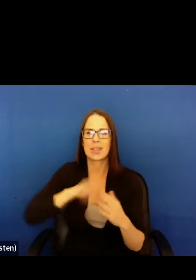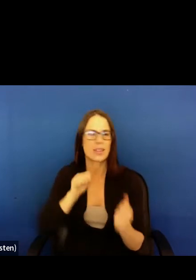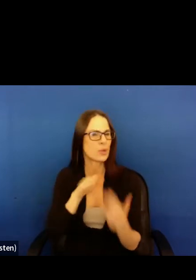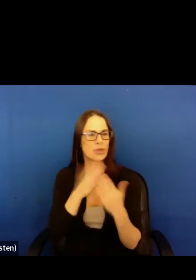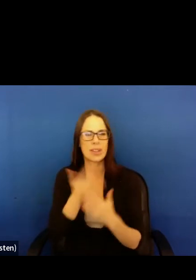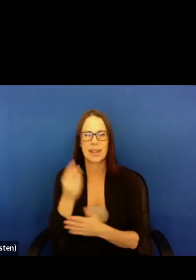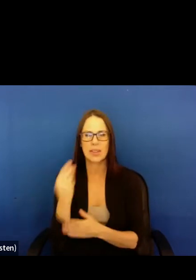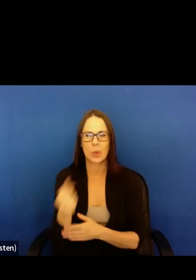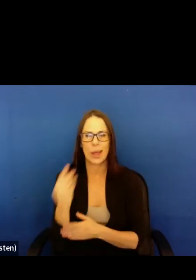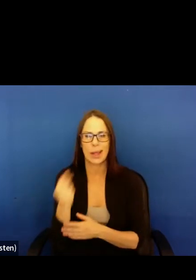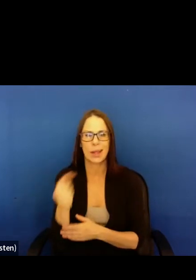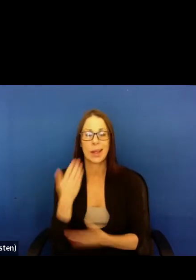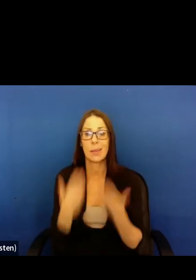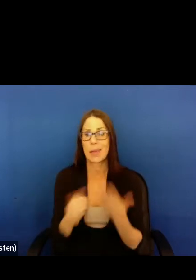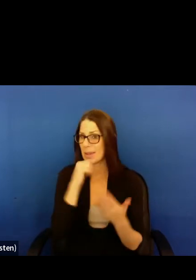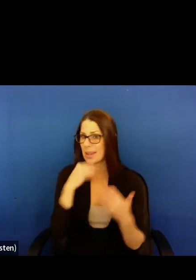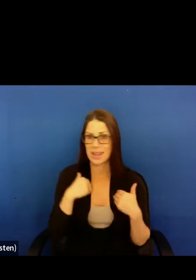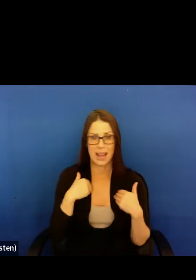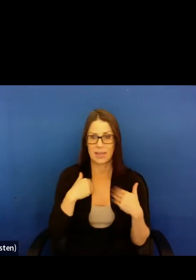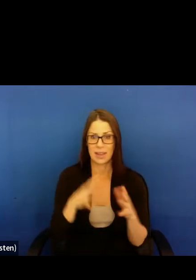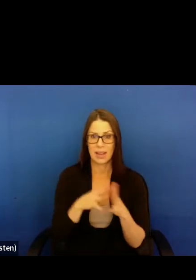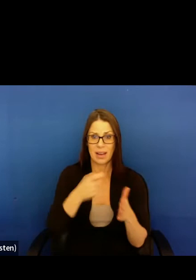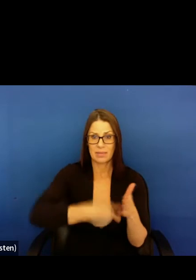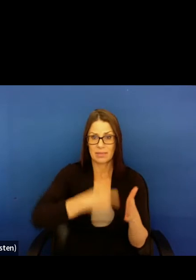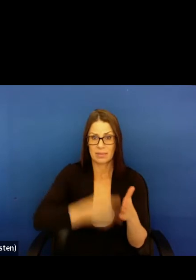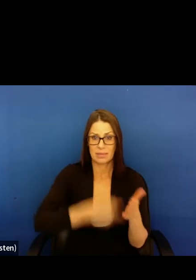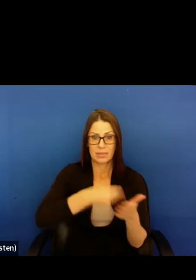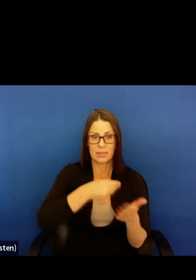not have large cost implications. It might be easy fixes.